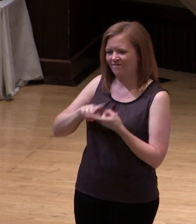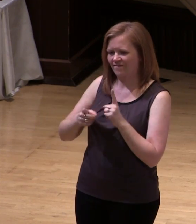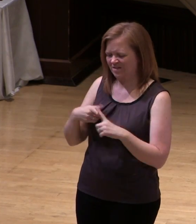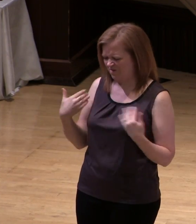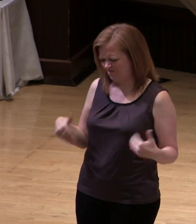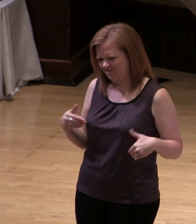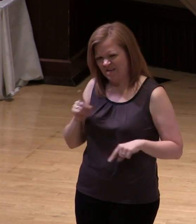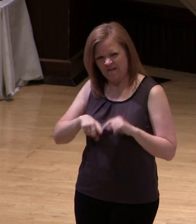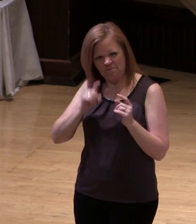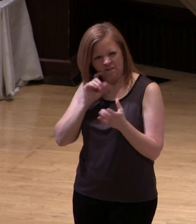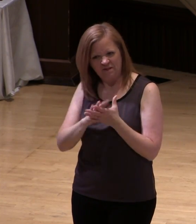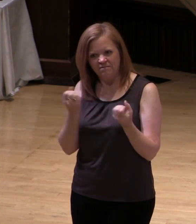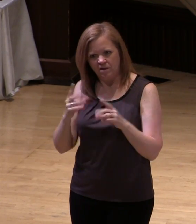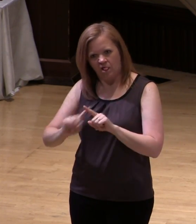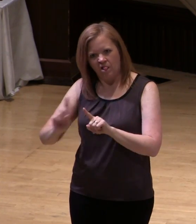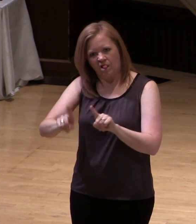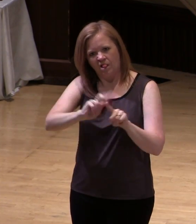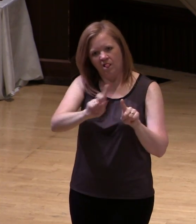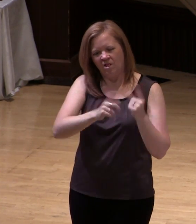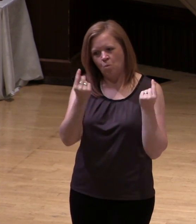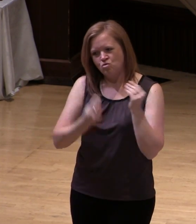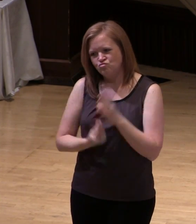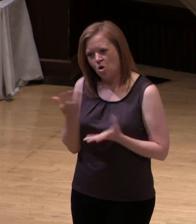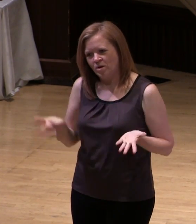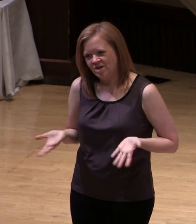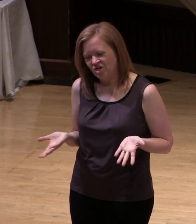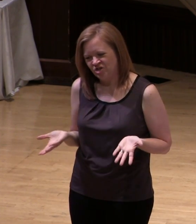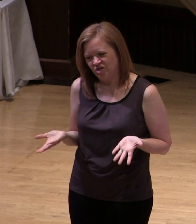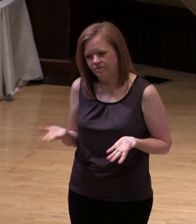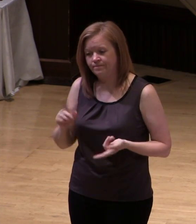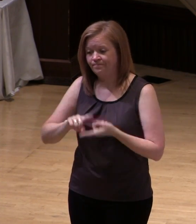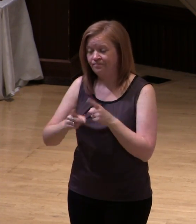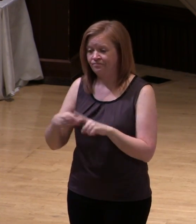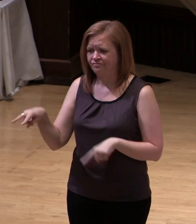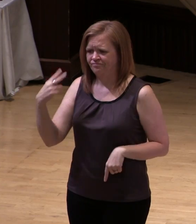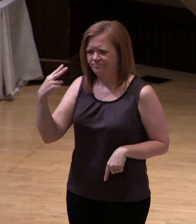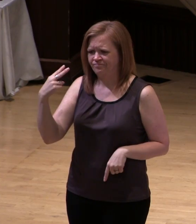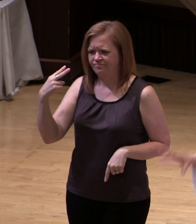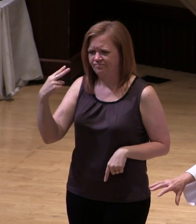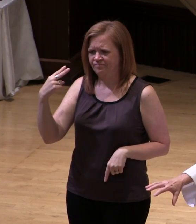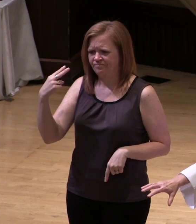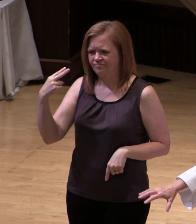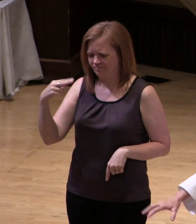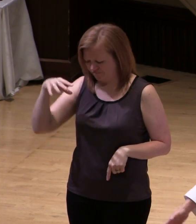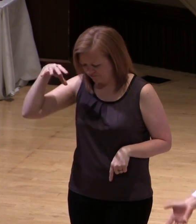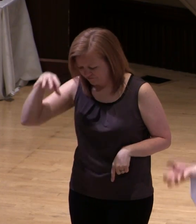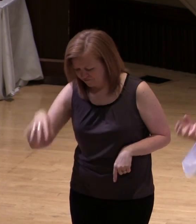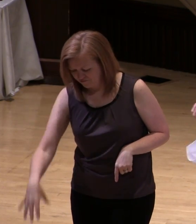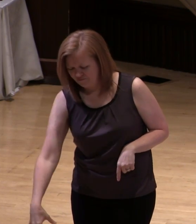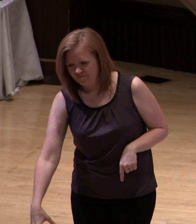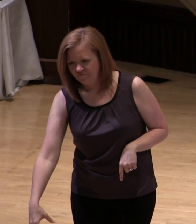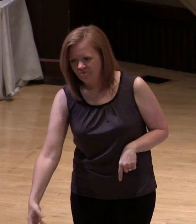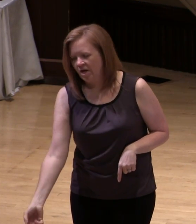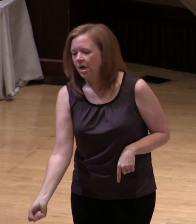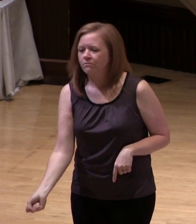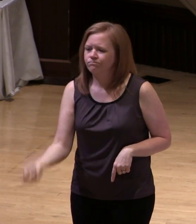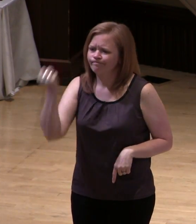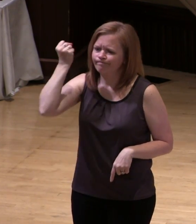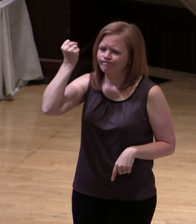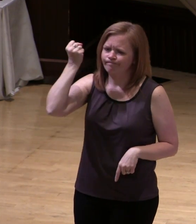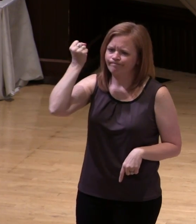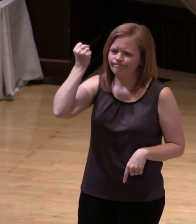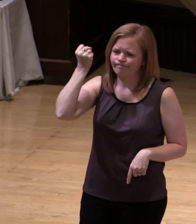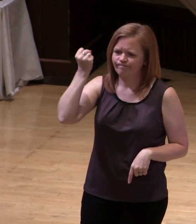couldn't believe how many things are growing here." She looked at me, and then she reached right down and she grabbed a big